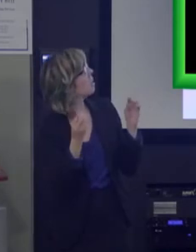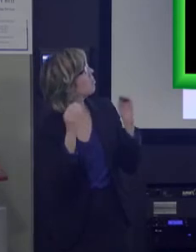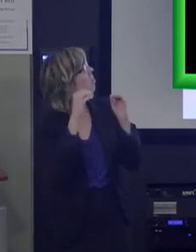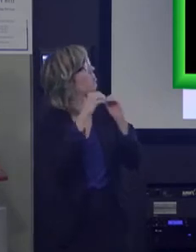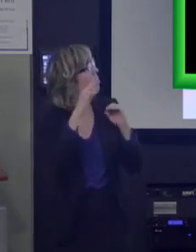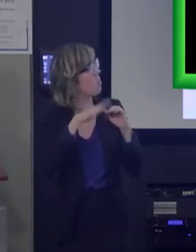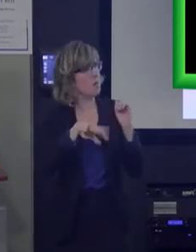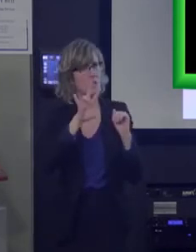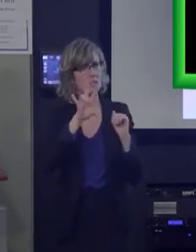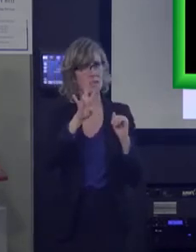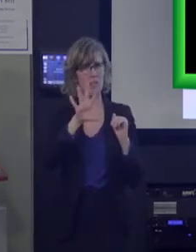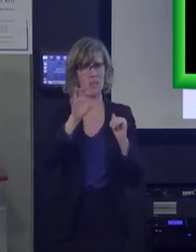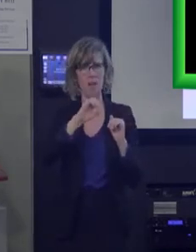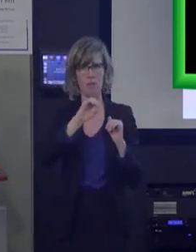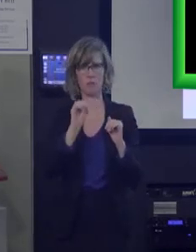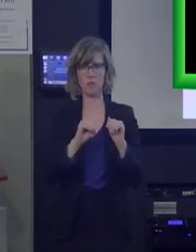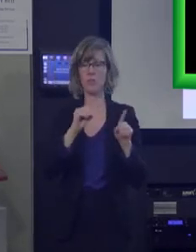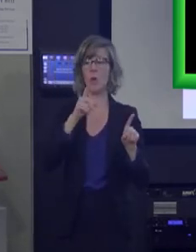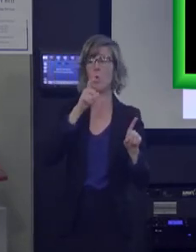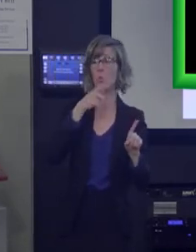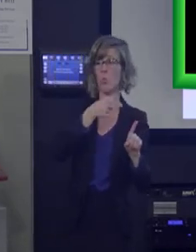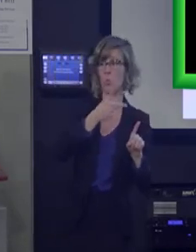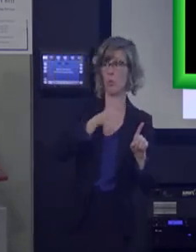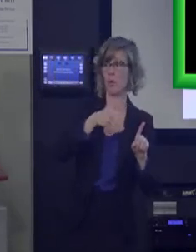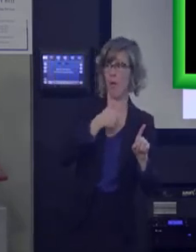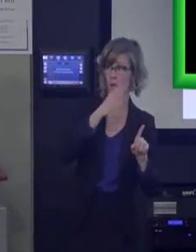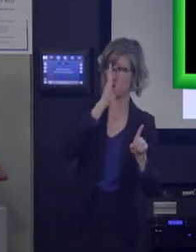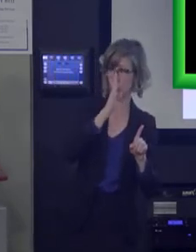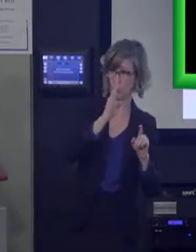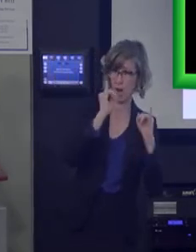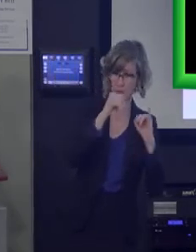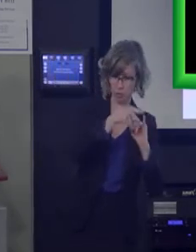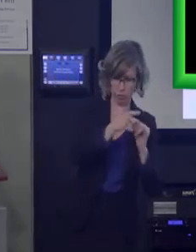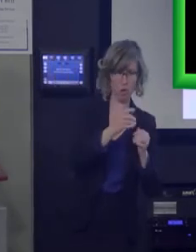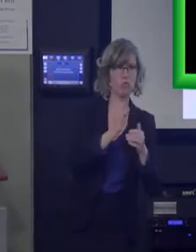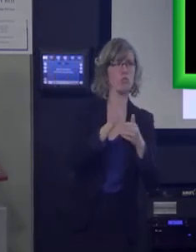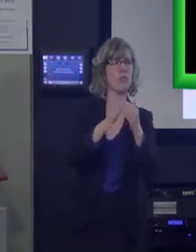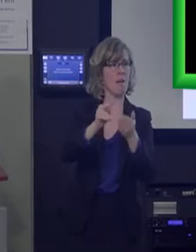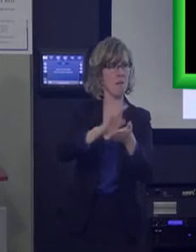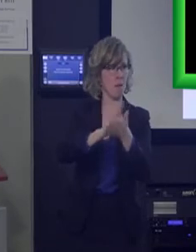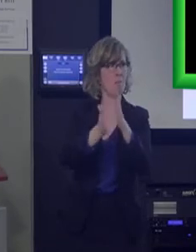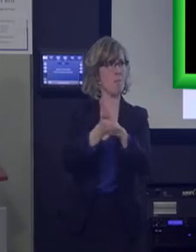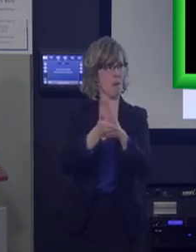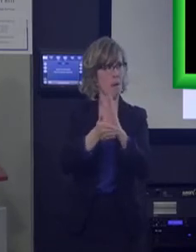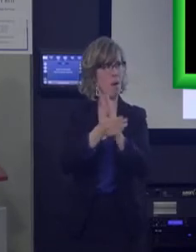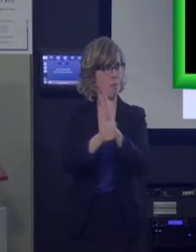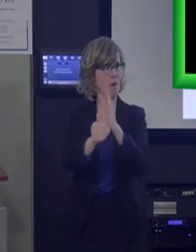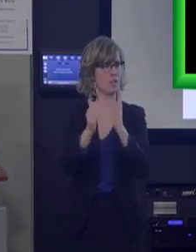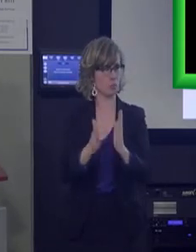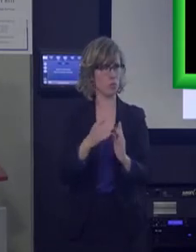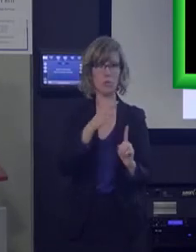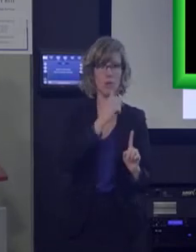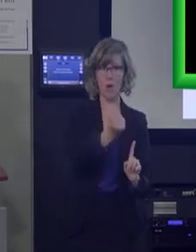75% of the children in the direct instruction condition turn out to be experts. They didn't all become experts.